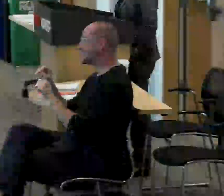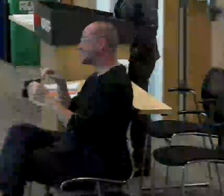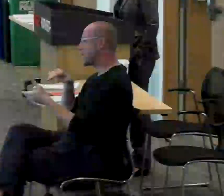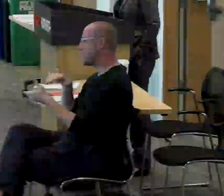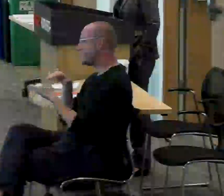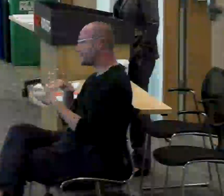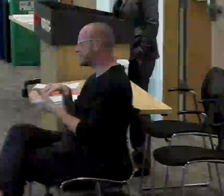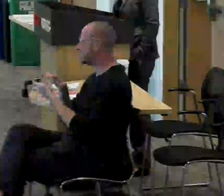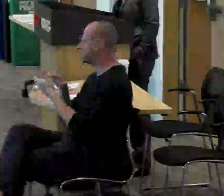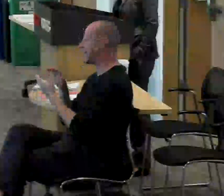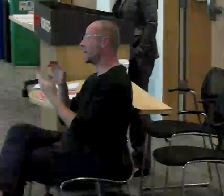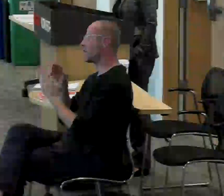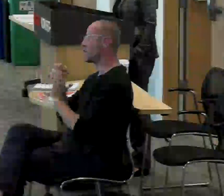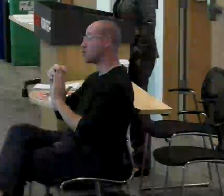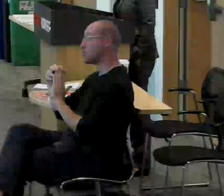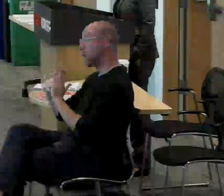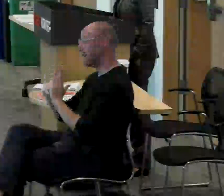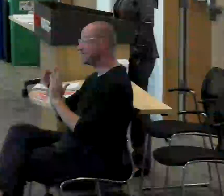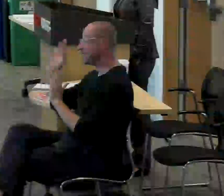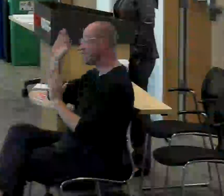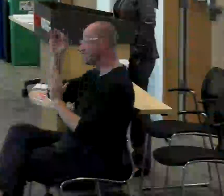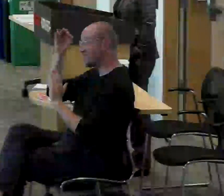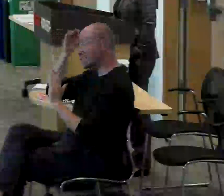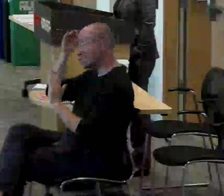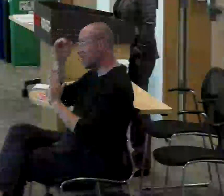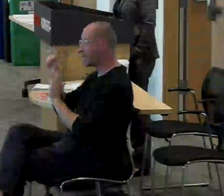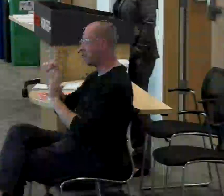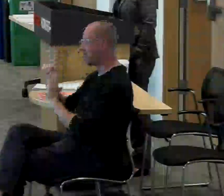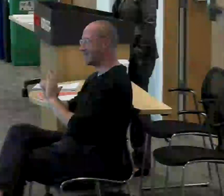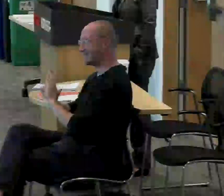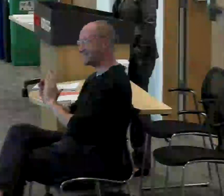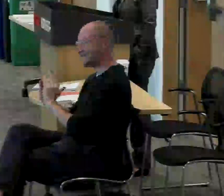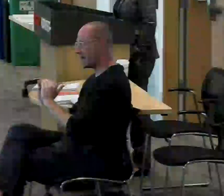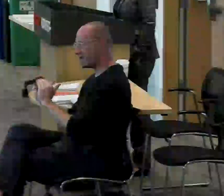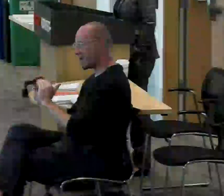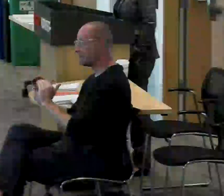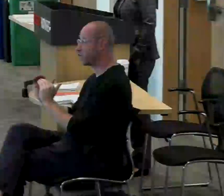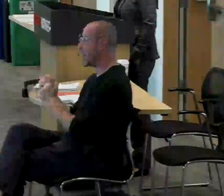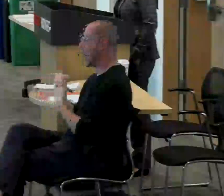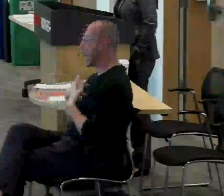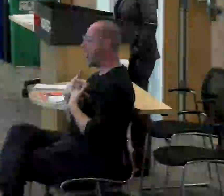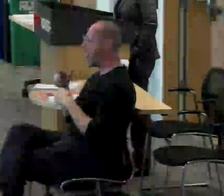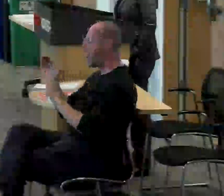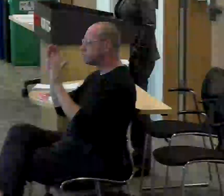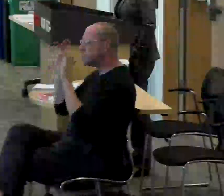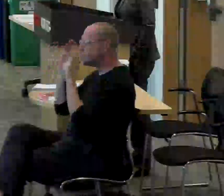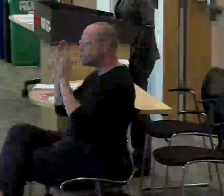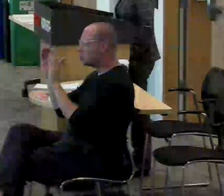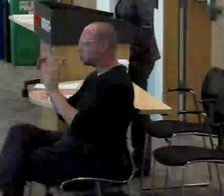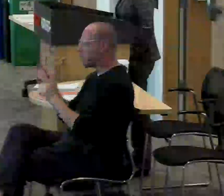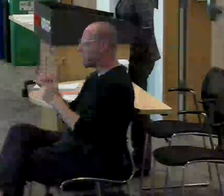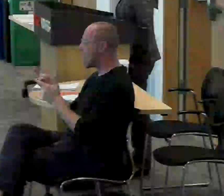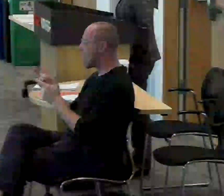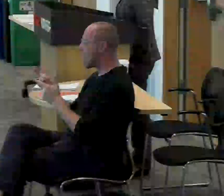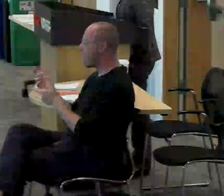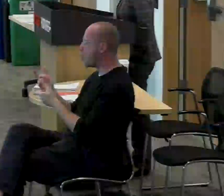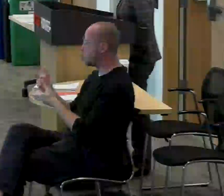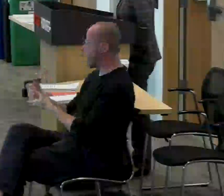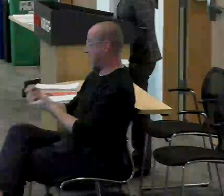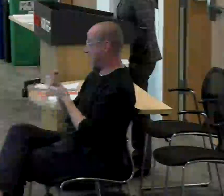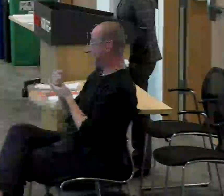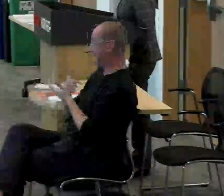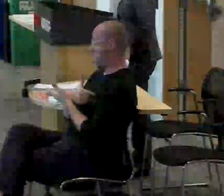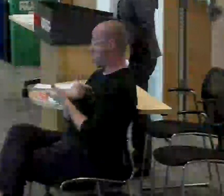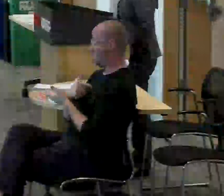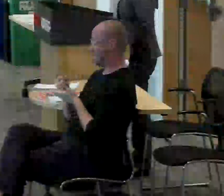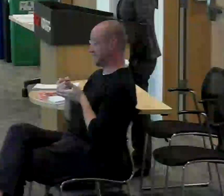the regs at the federal level. But what I focused in on was help us help people who are very low income.